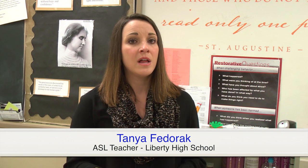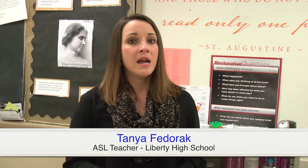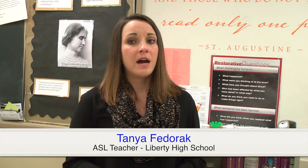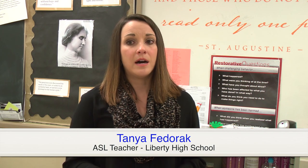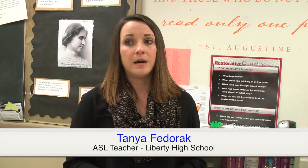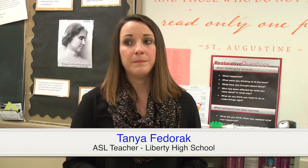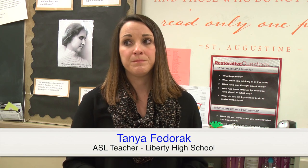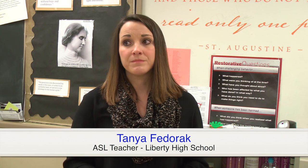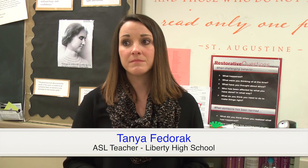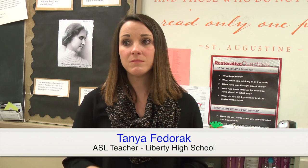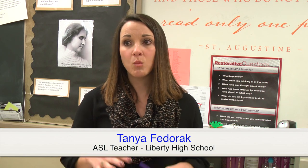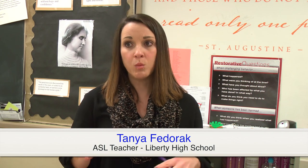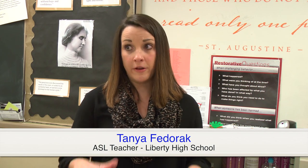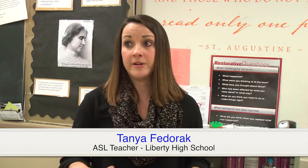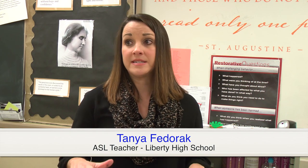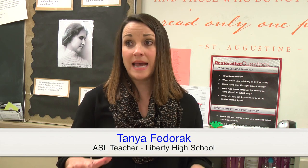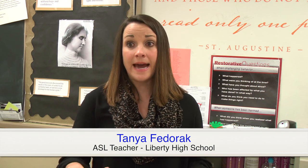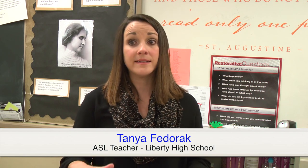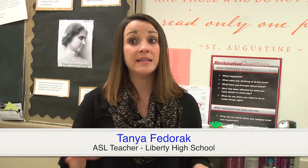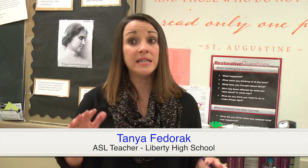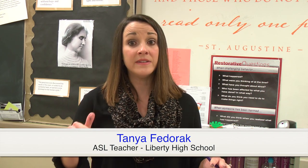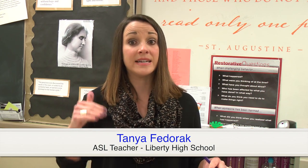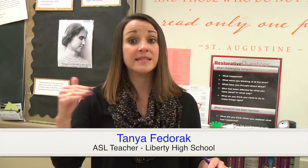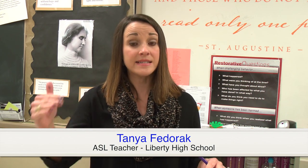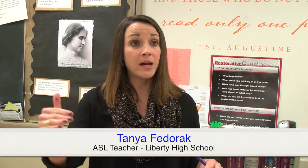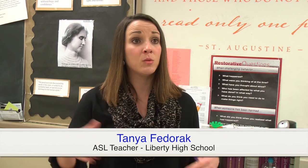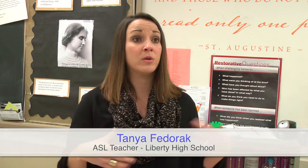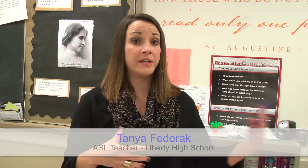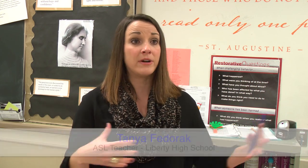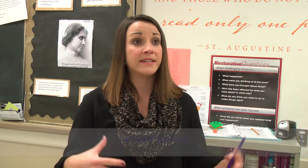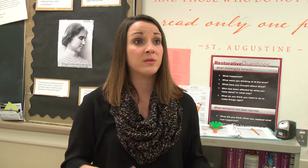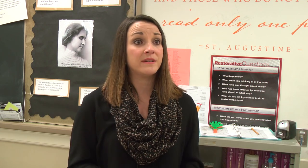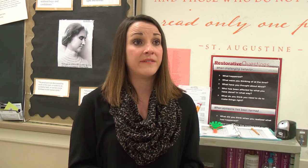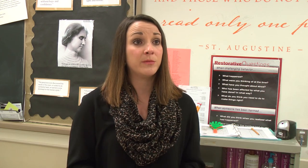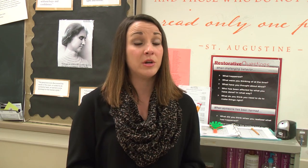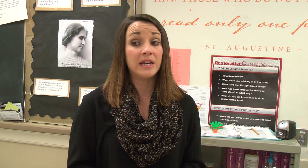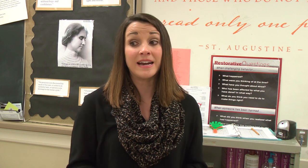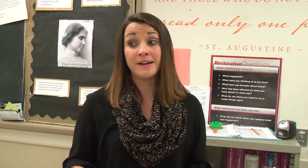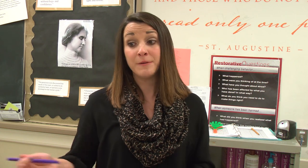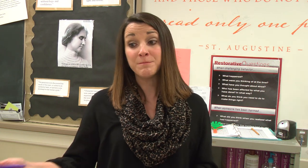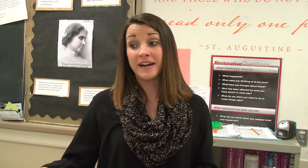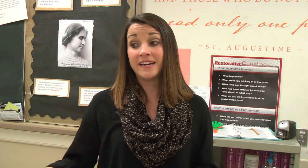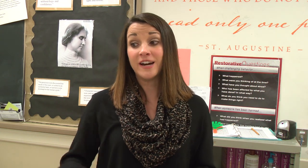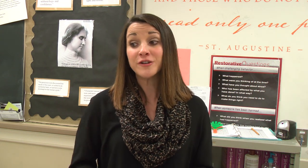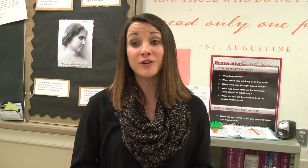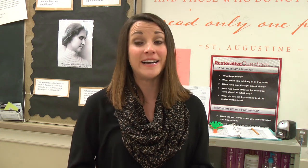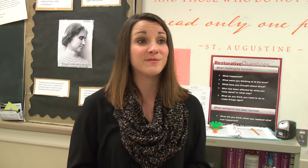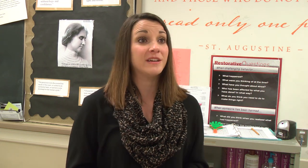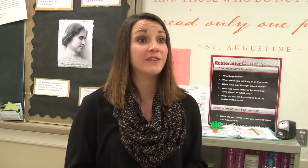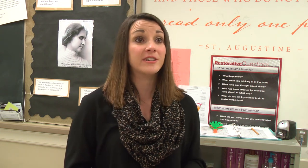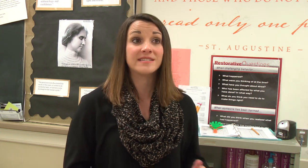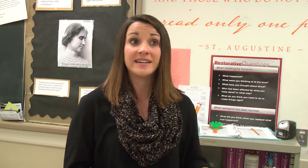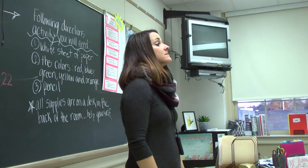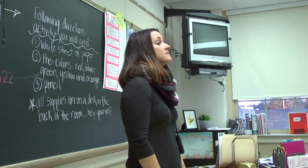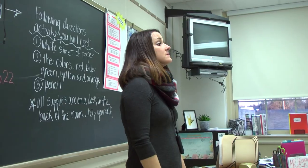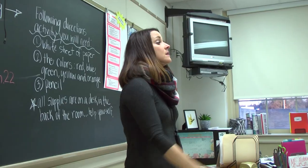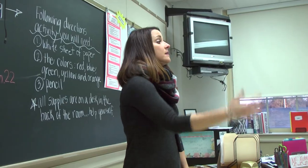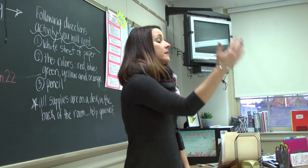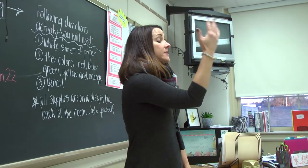where it's at and even excel with interacting with the deaf community and I my underclassmen they're excited to take ASL 2